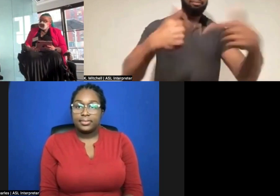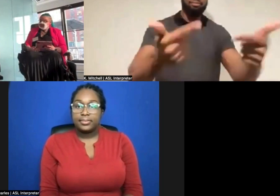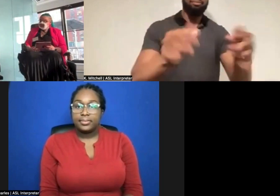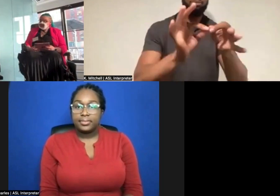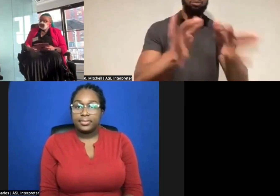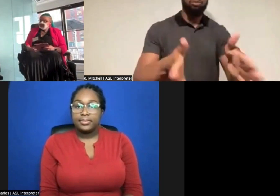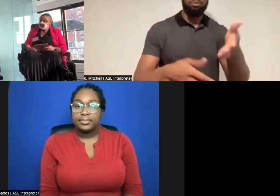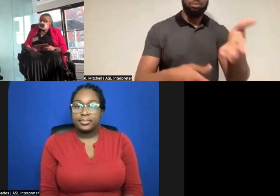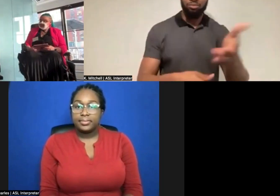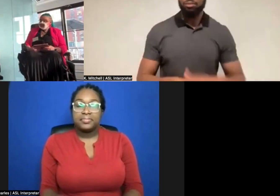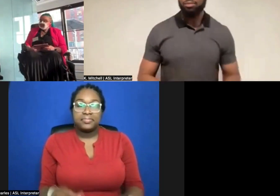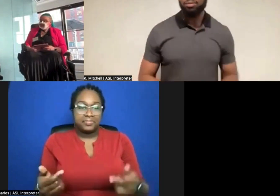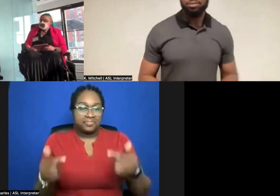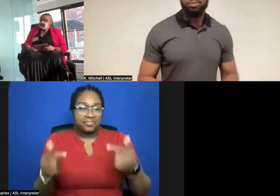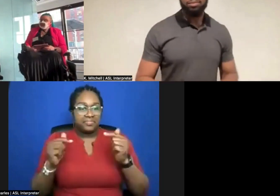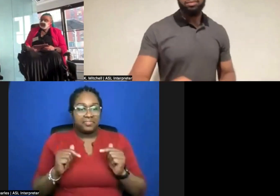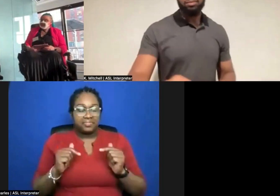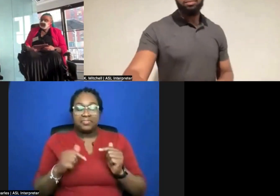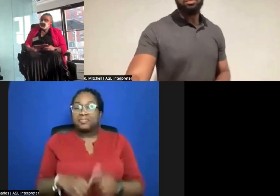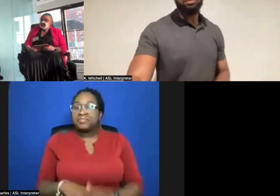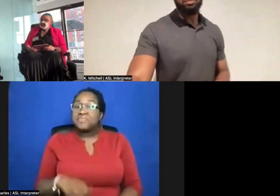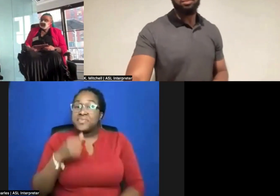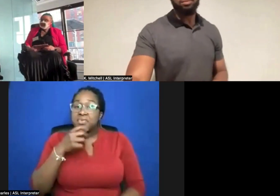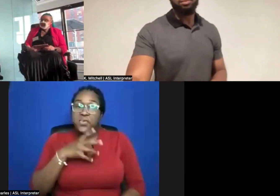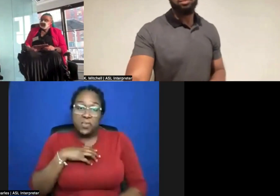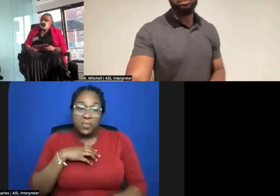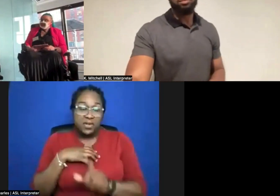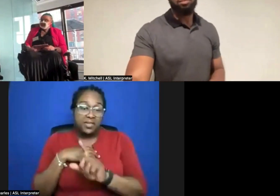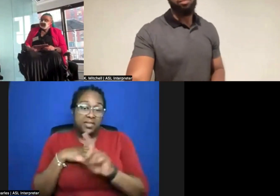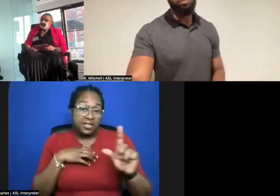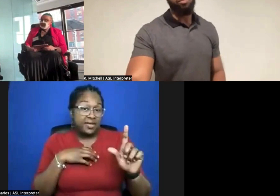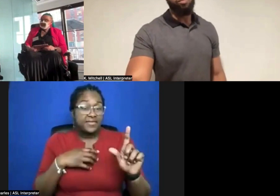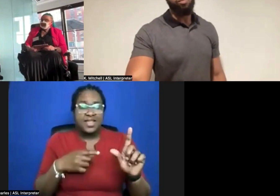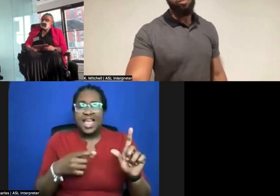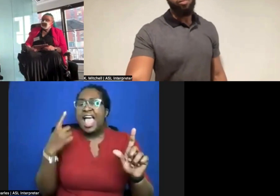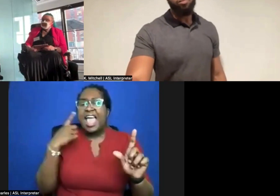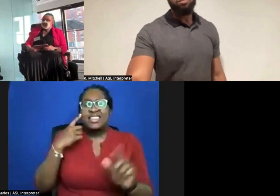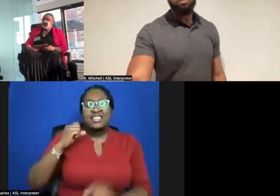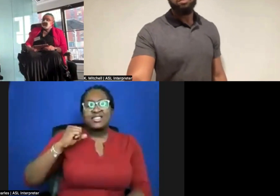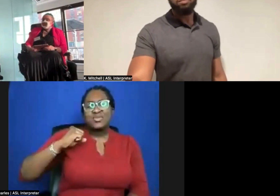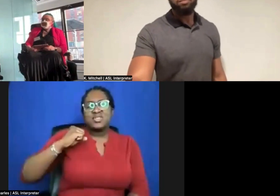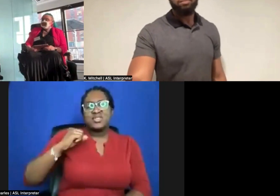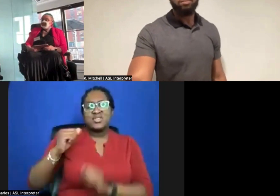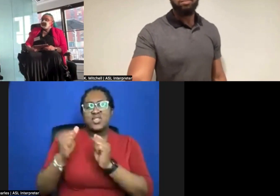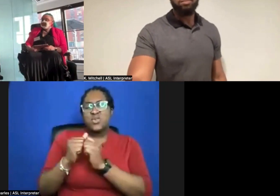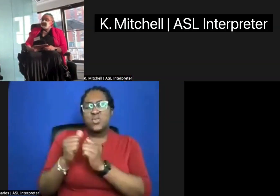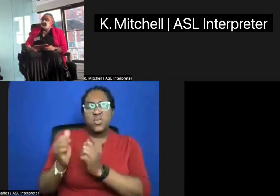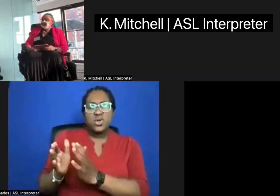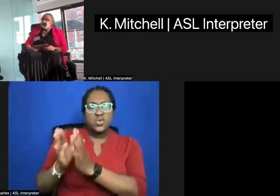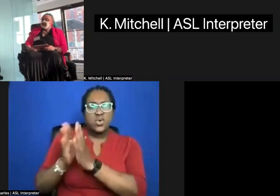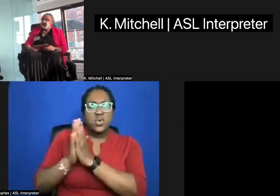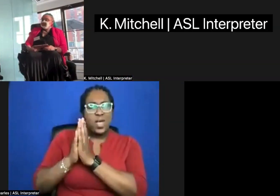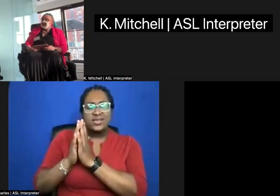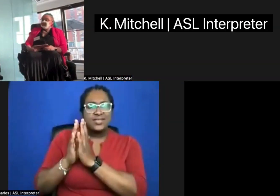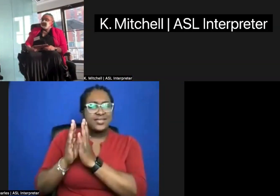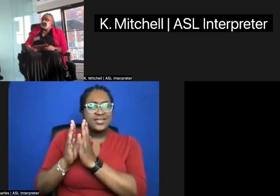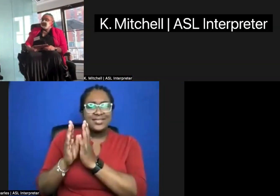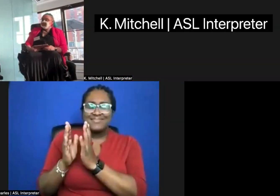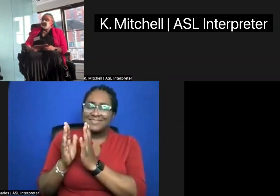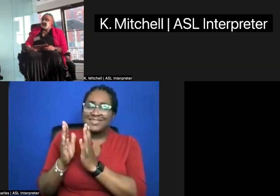think with the resistance with requesting accommodation, I know because I have sometimes held